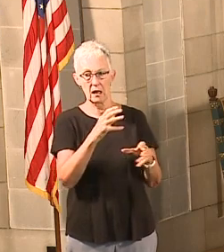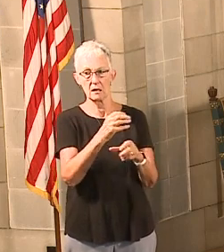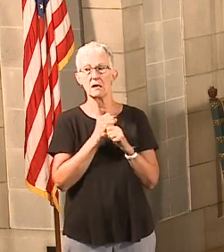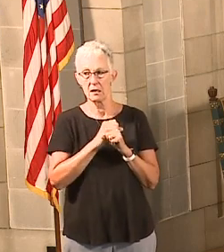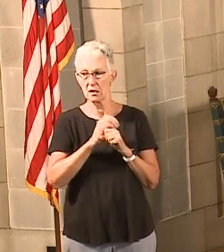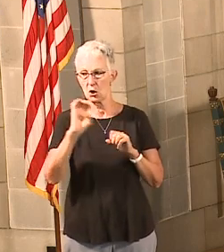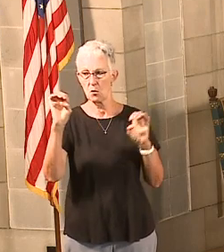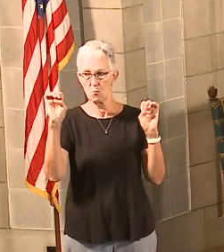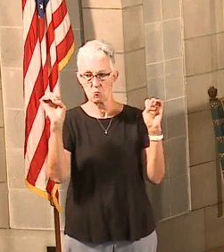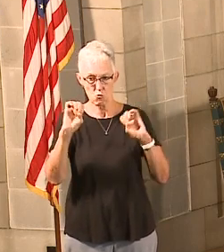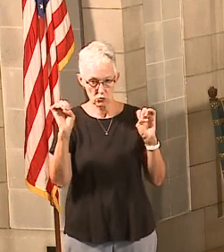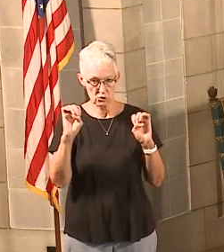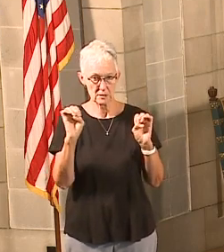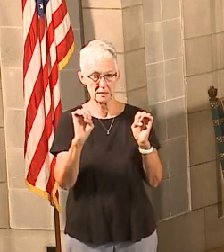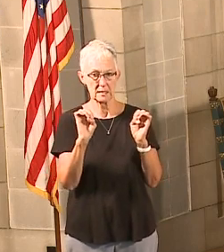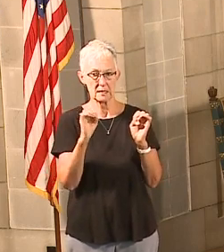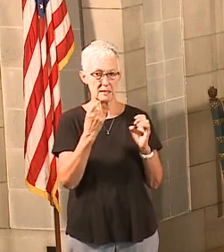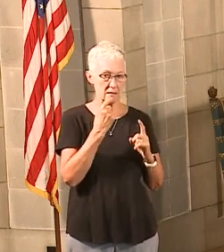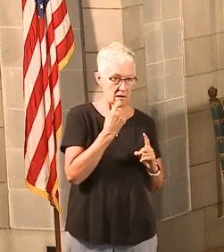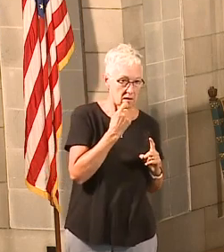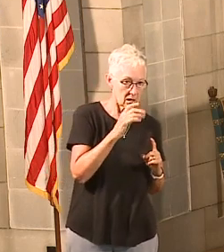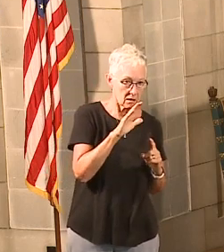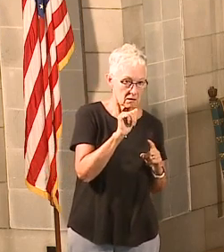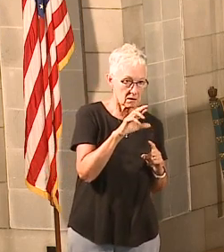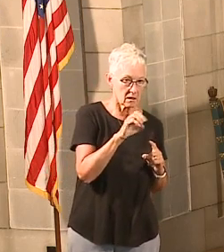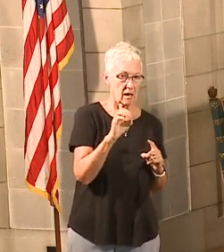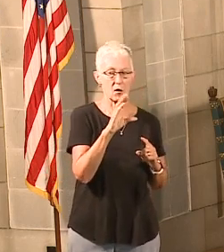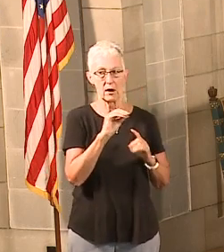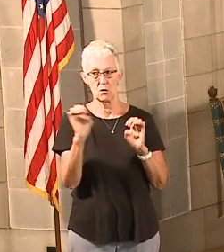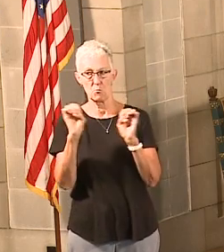as needed in emergency situations.